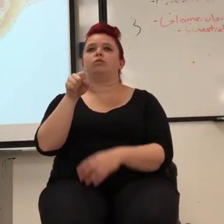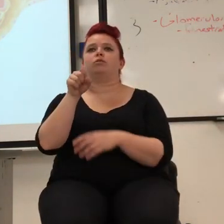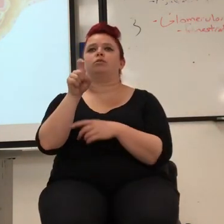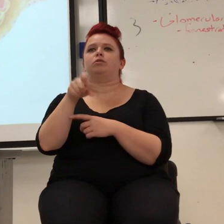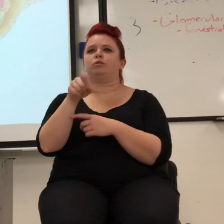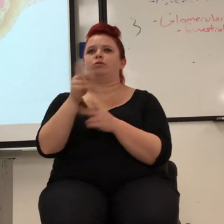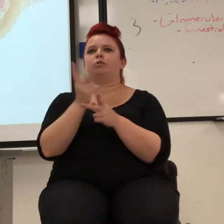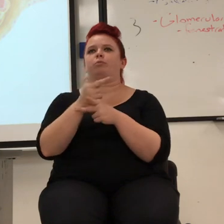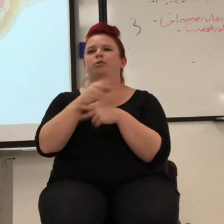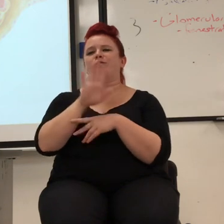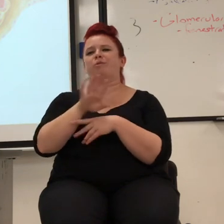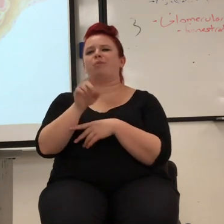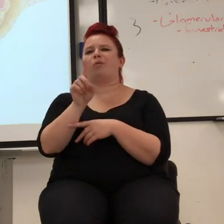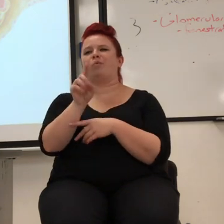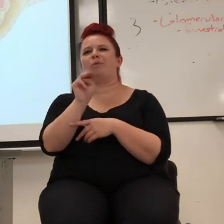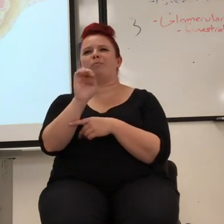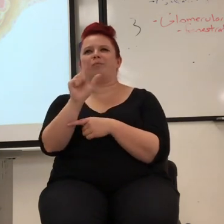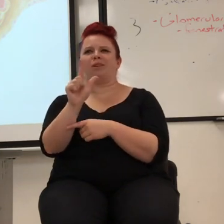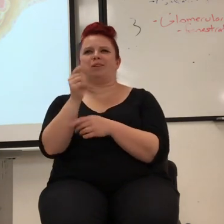urine. It's about 30